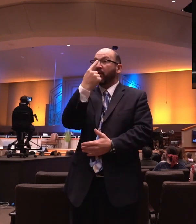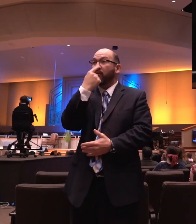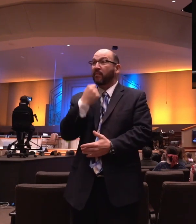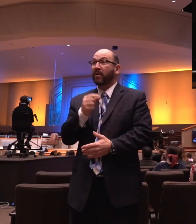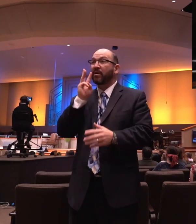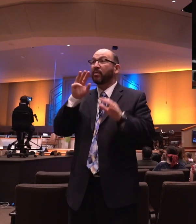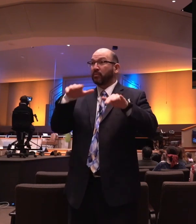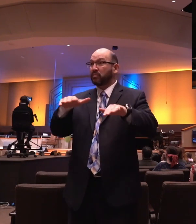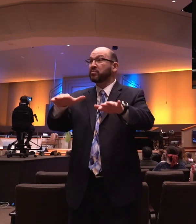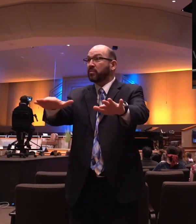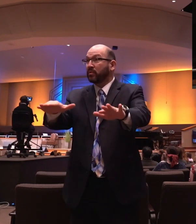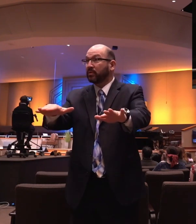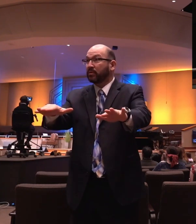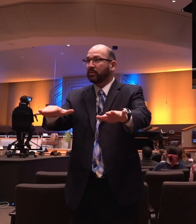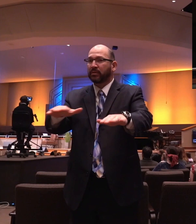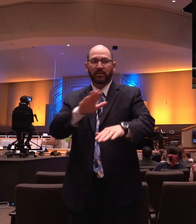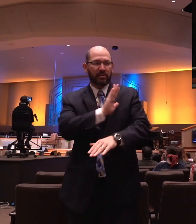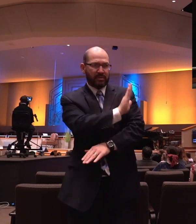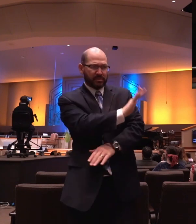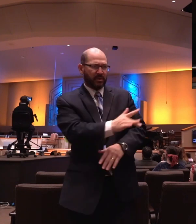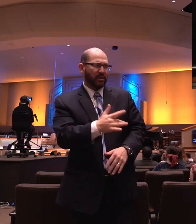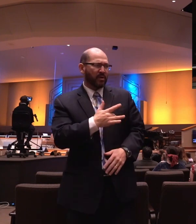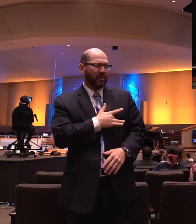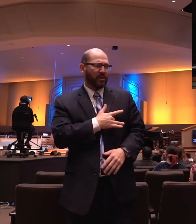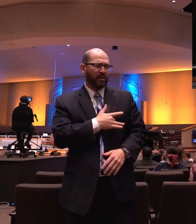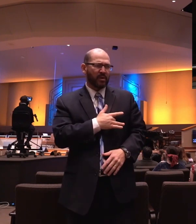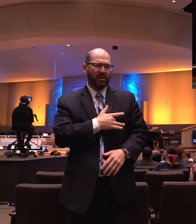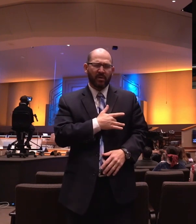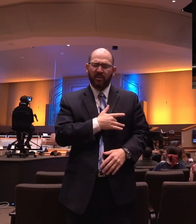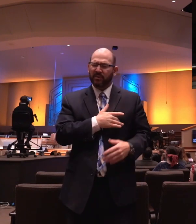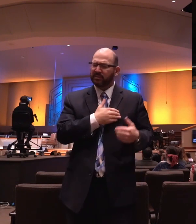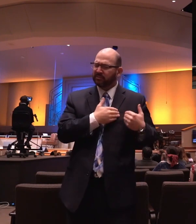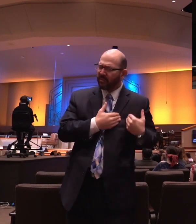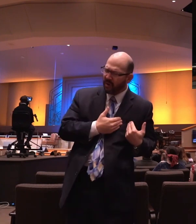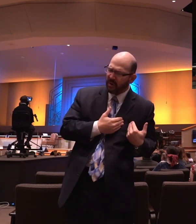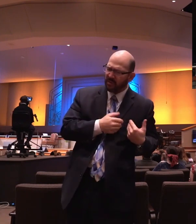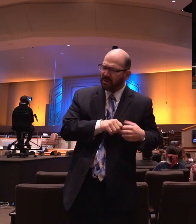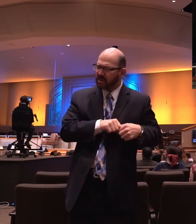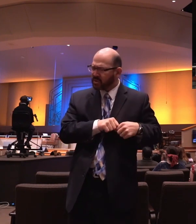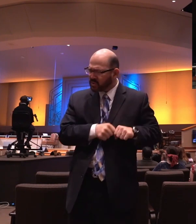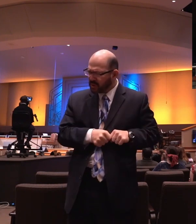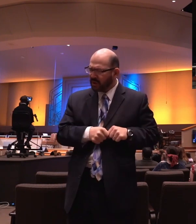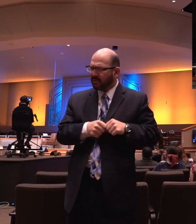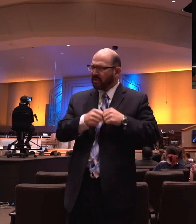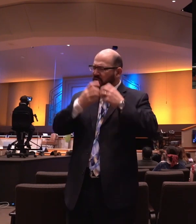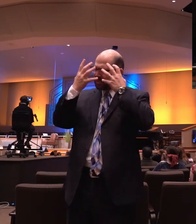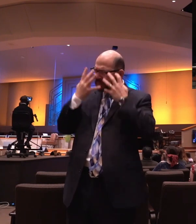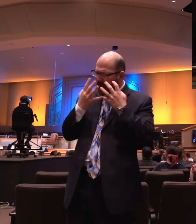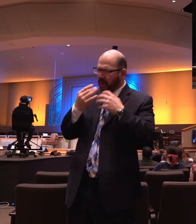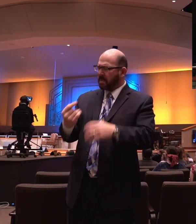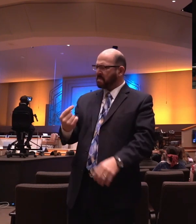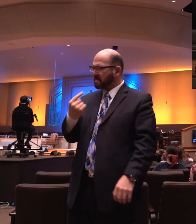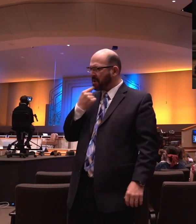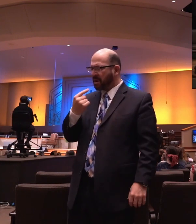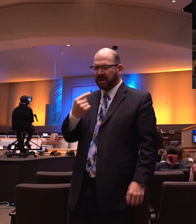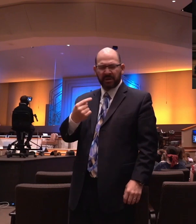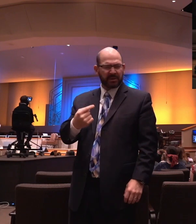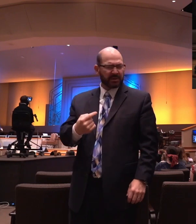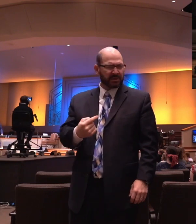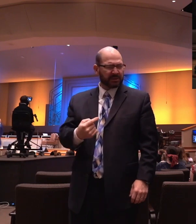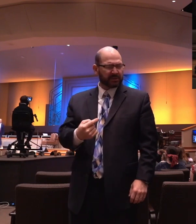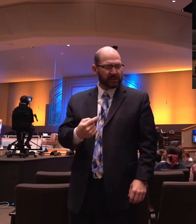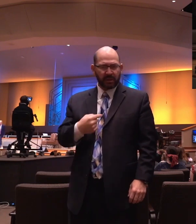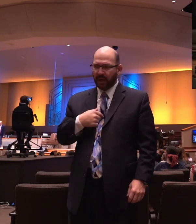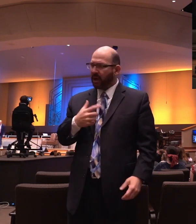now, Pharaoh, his heart overburdened with grief and sorrow and bitterness says, I am